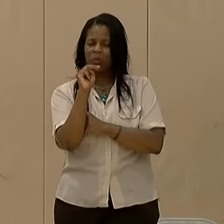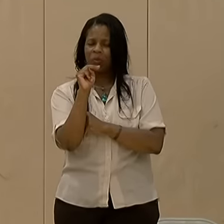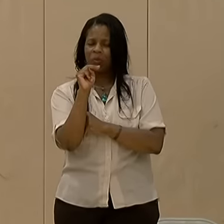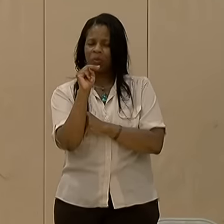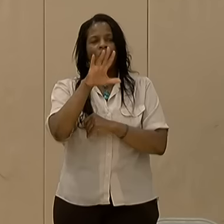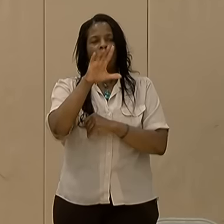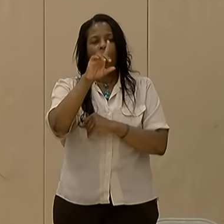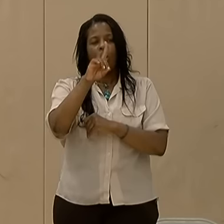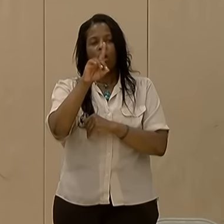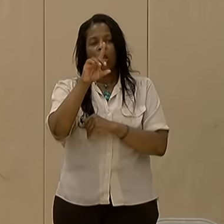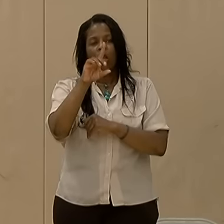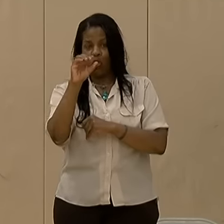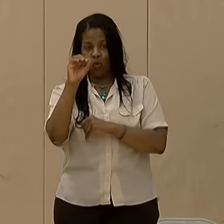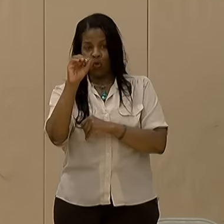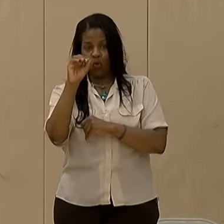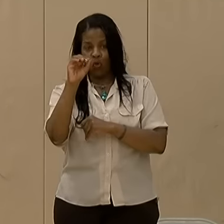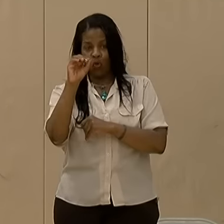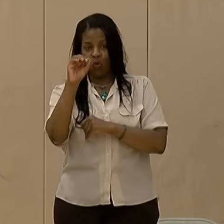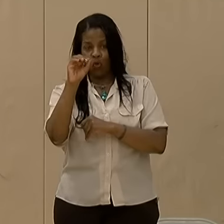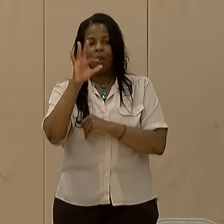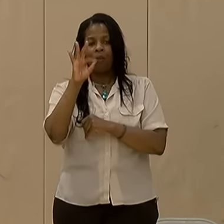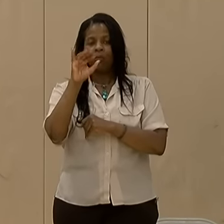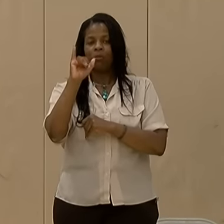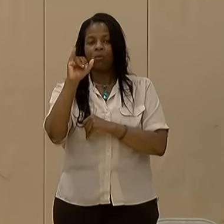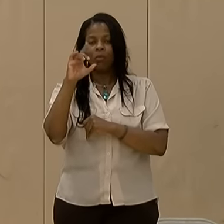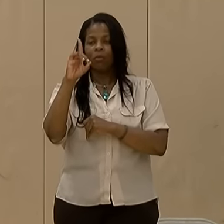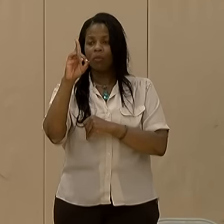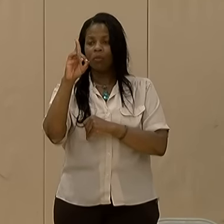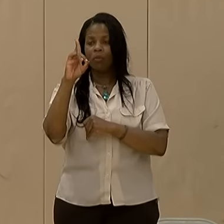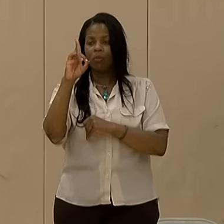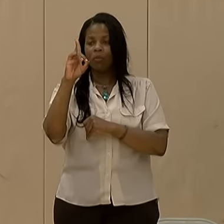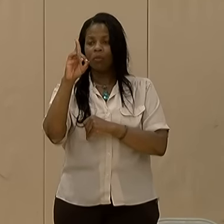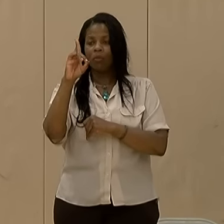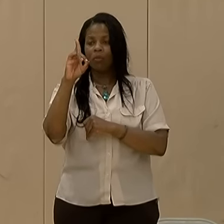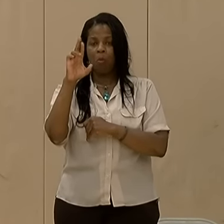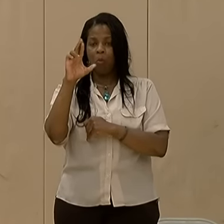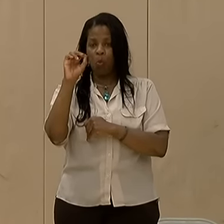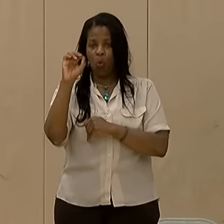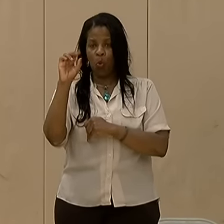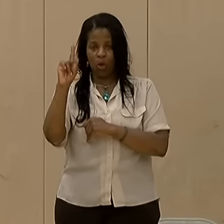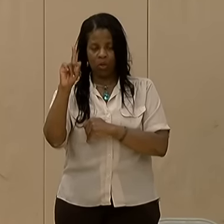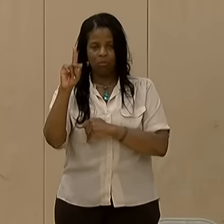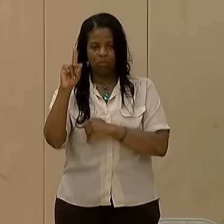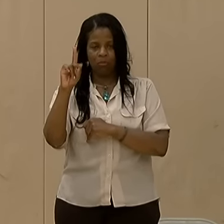4100 block of Fiddlebrook, which is east of us.